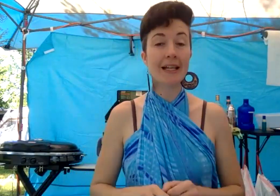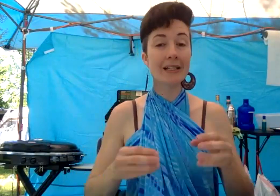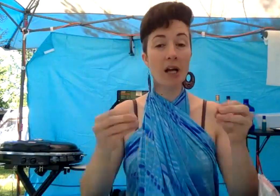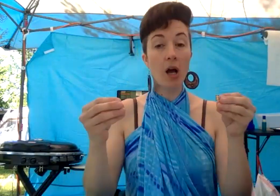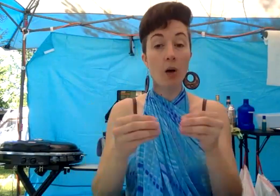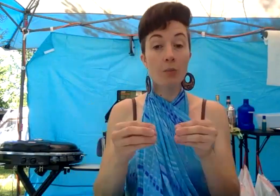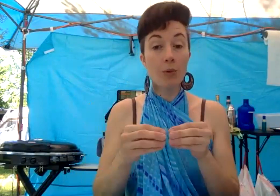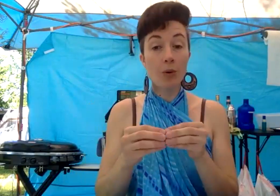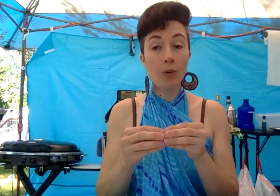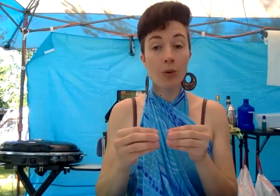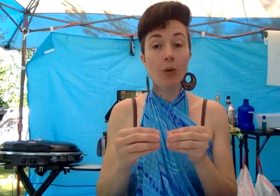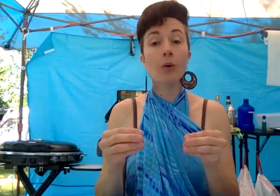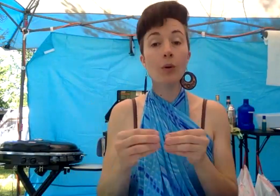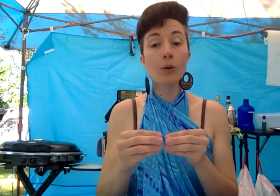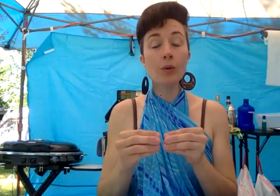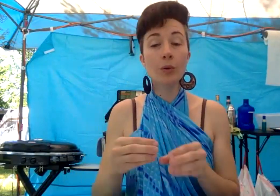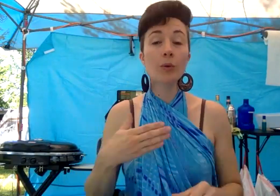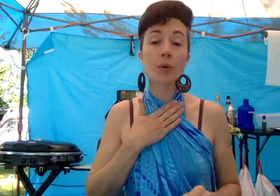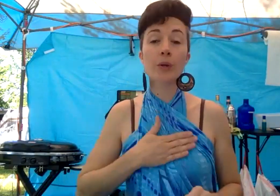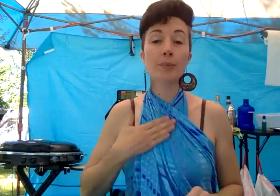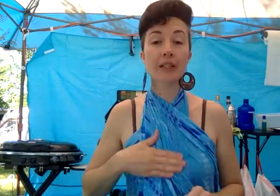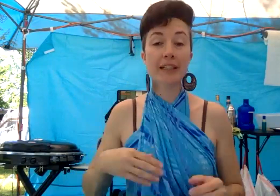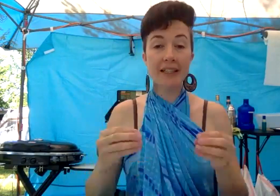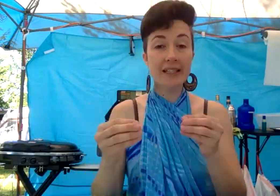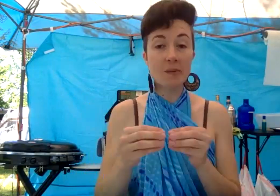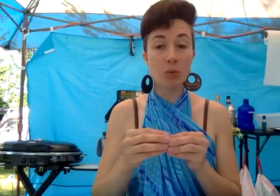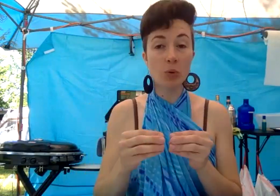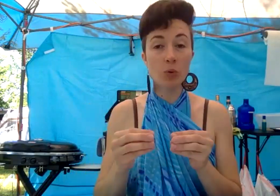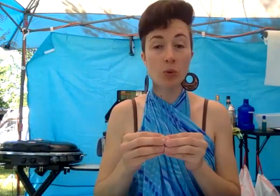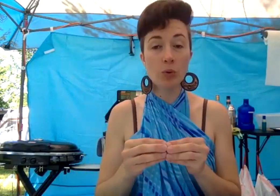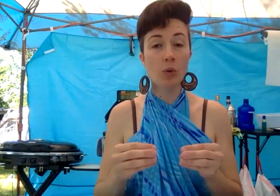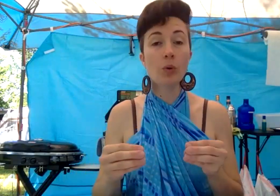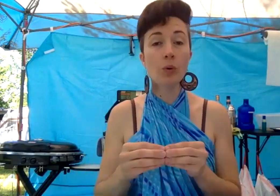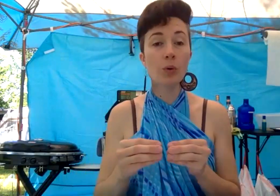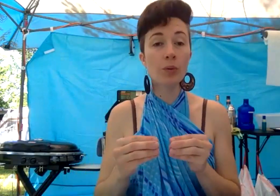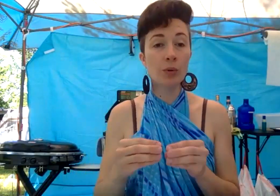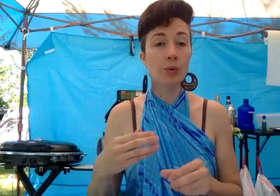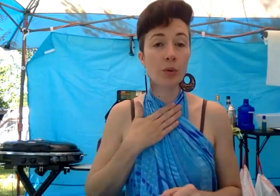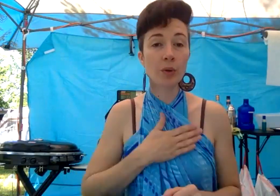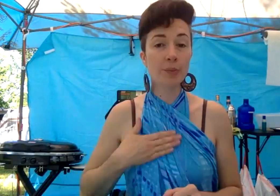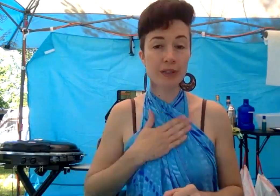sign more, more, please, more, more,